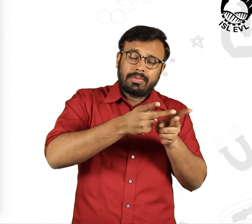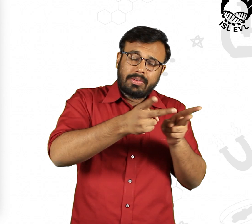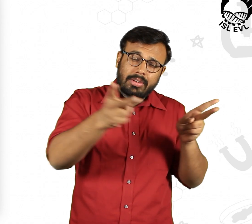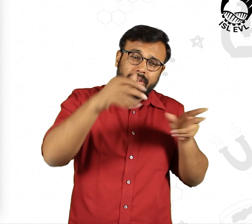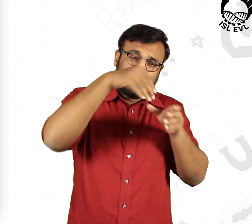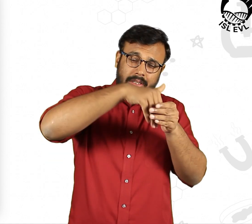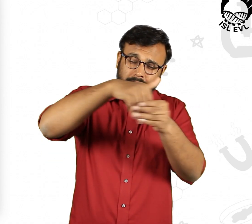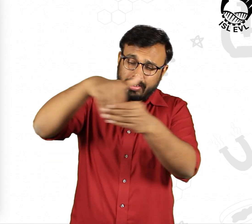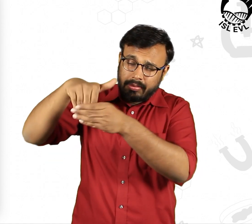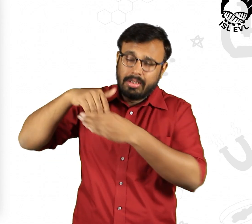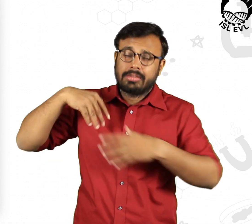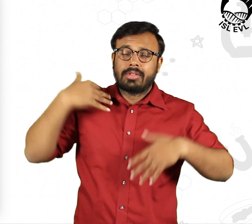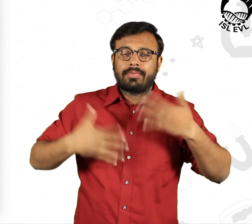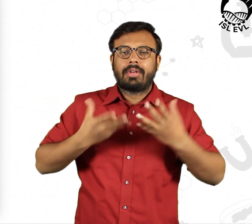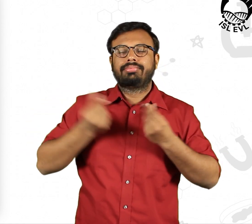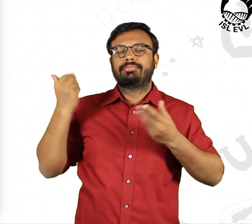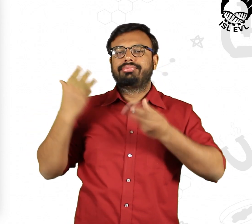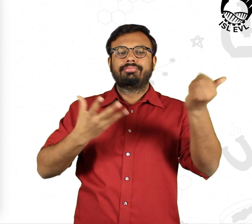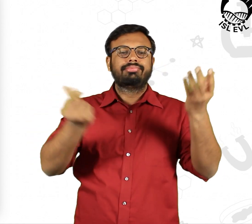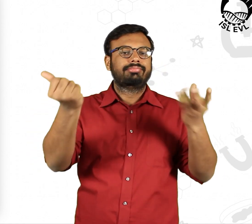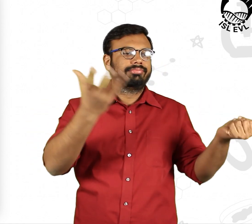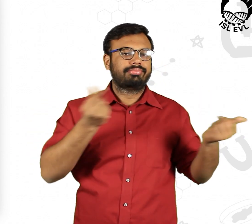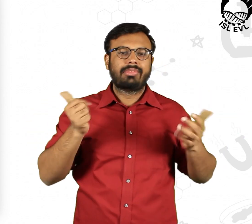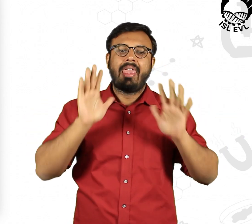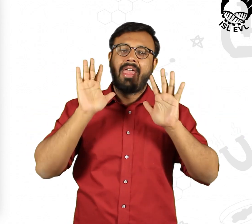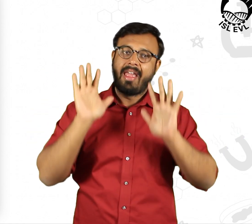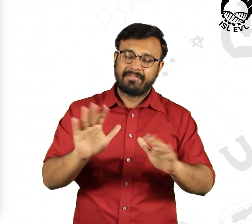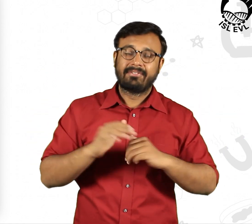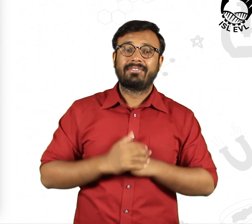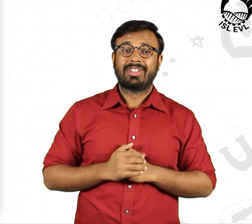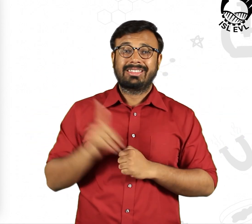Different species will have different constraints.